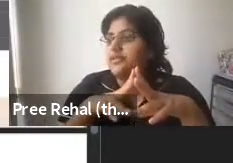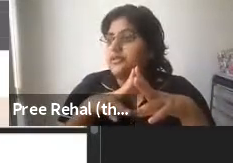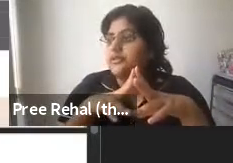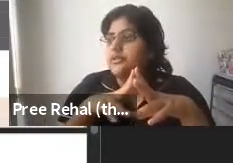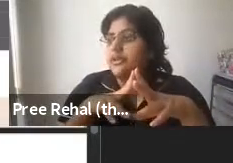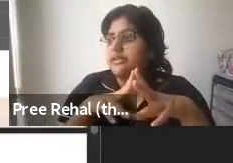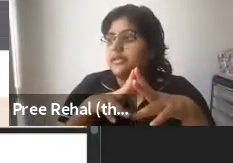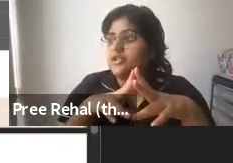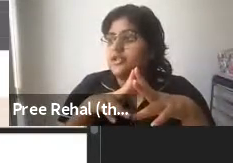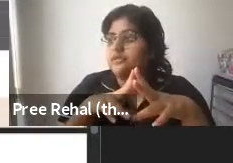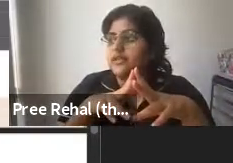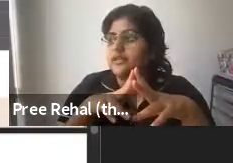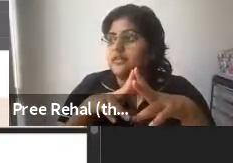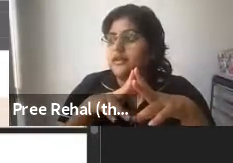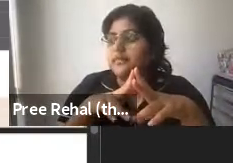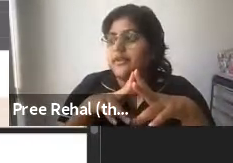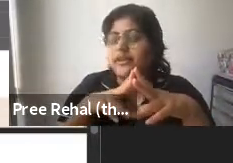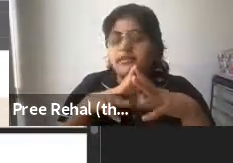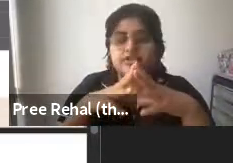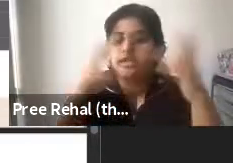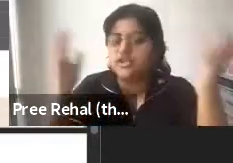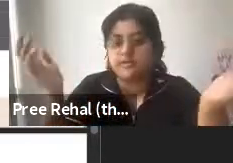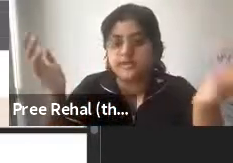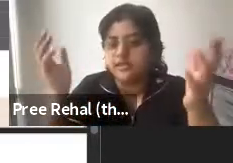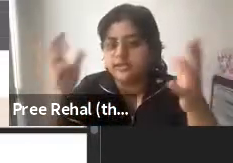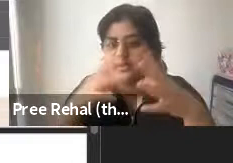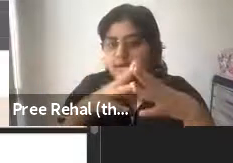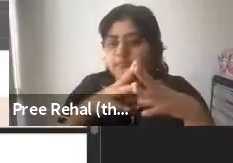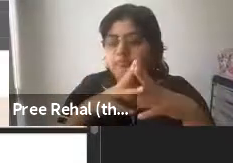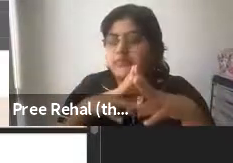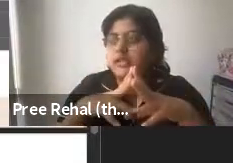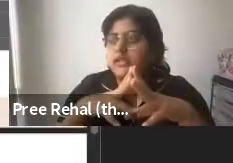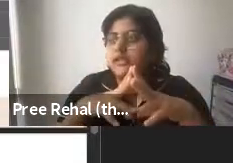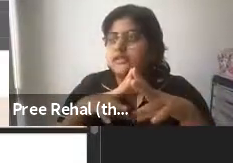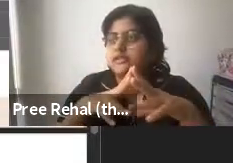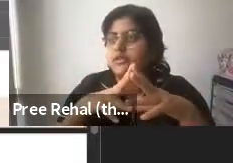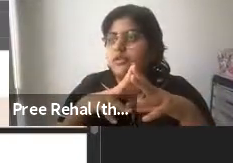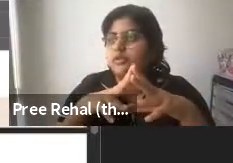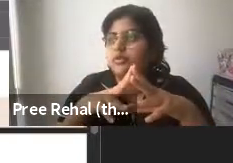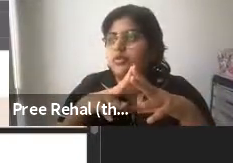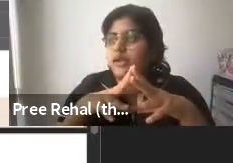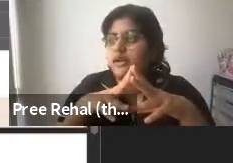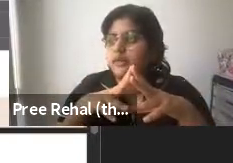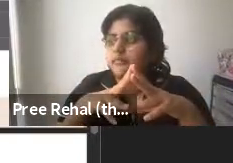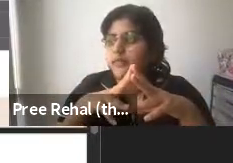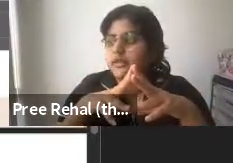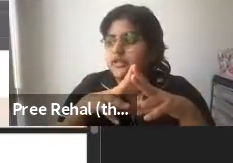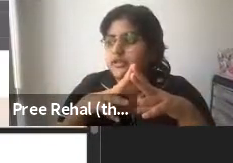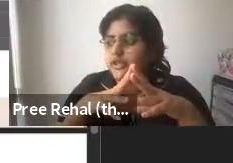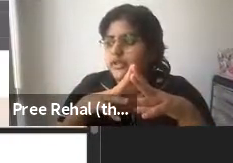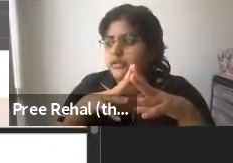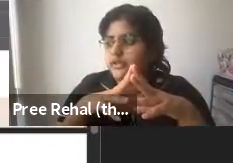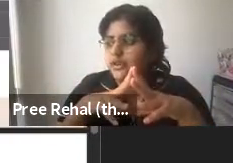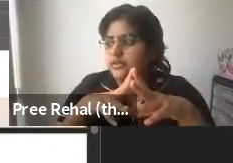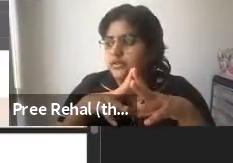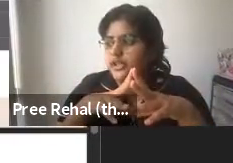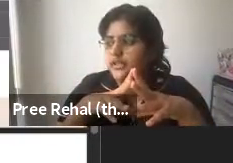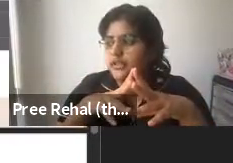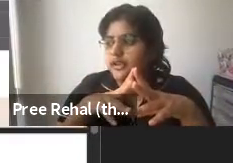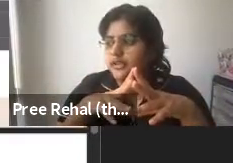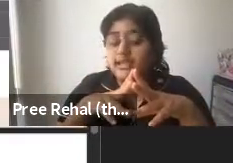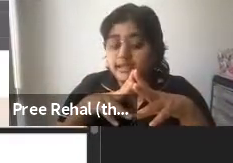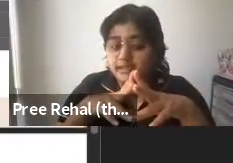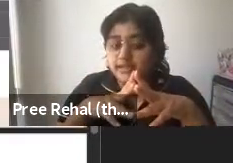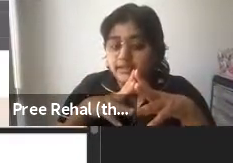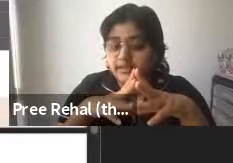so there was no expectation of like higher education or anything like that. And so I actually tried going to college